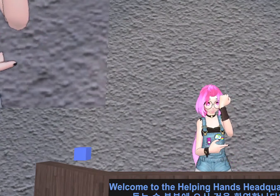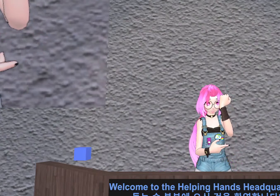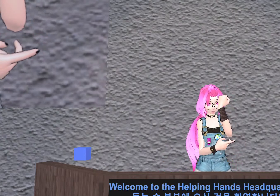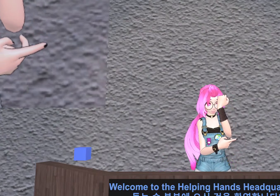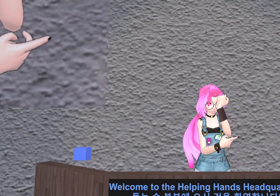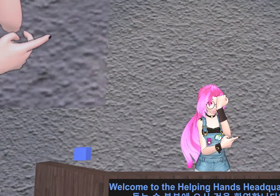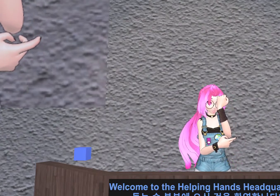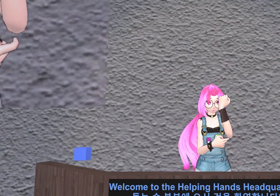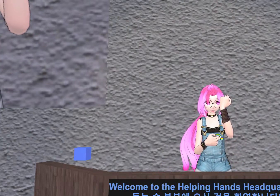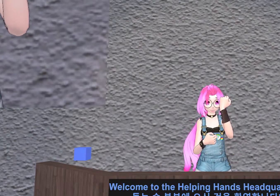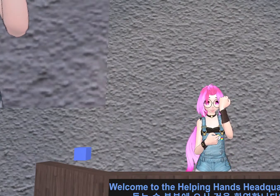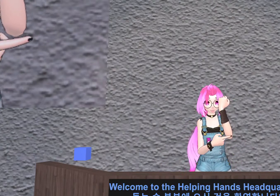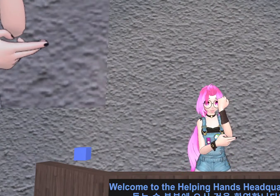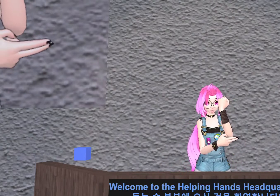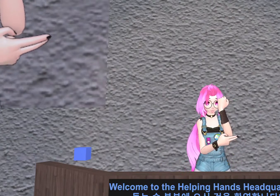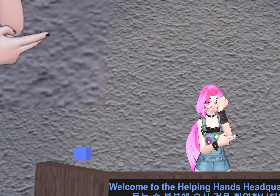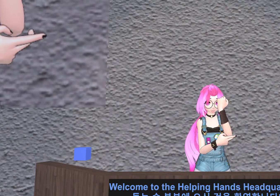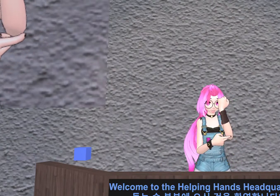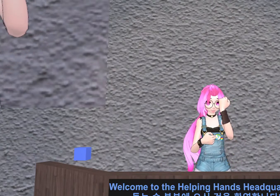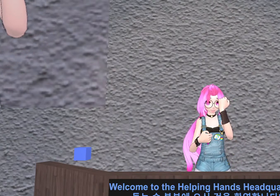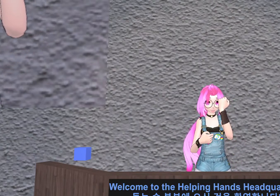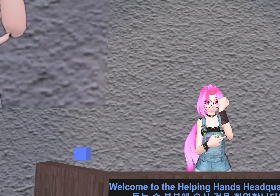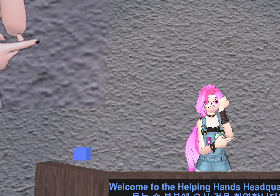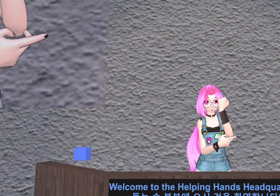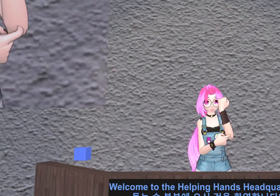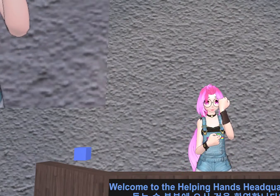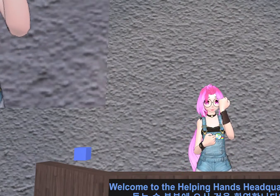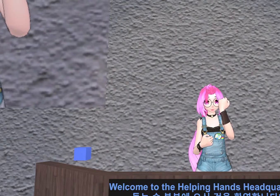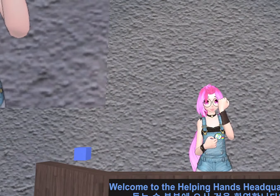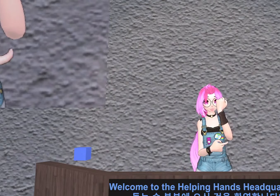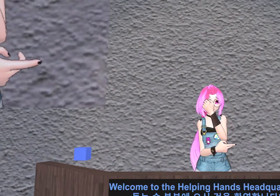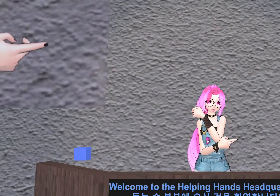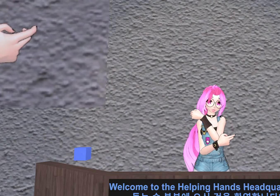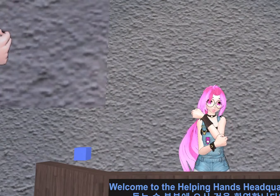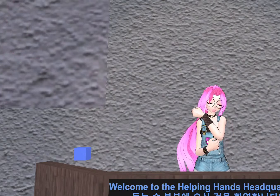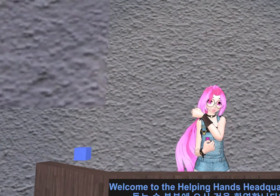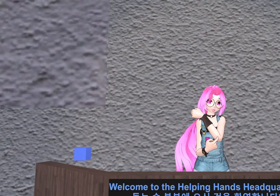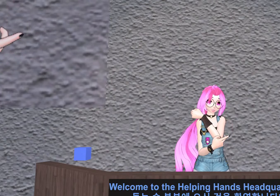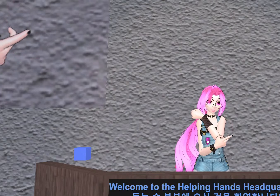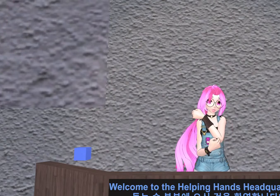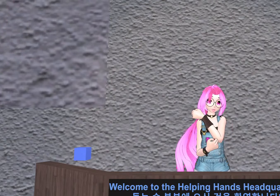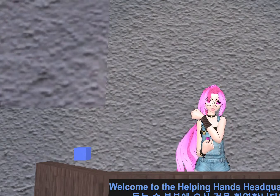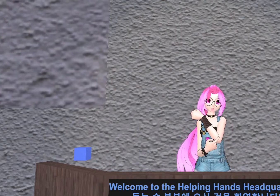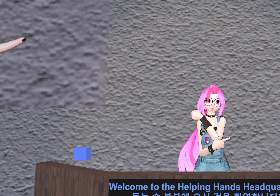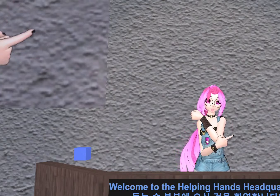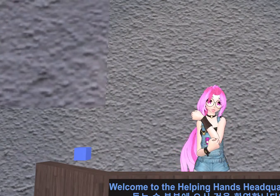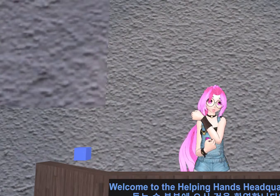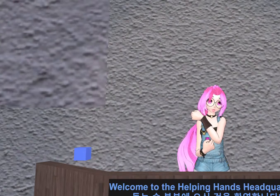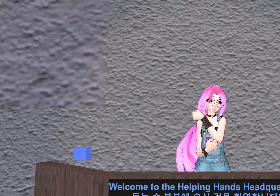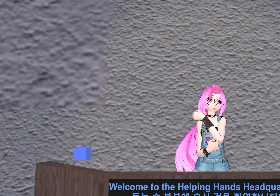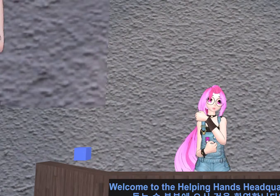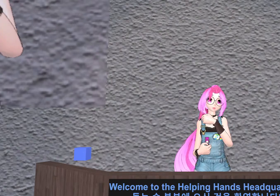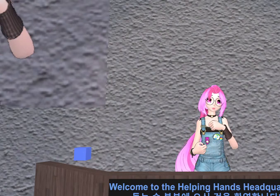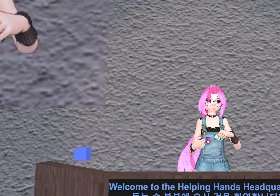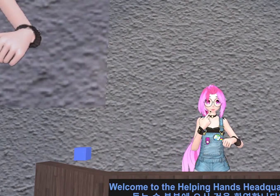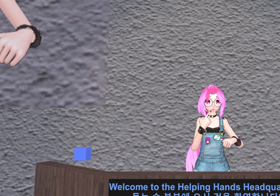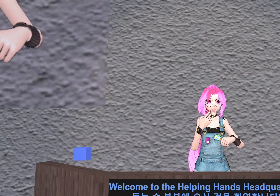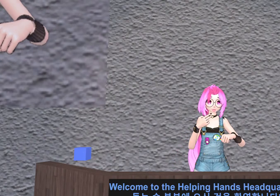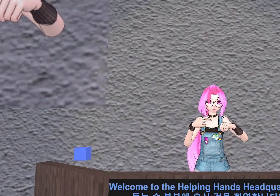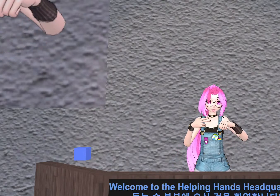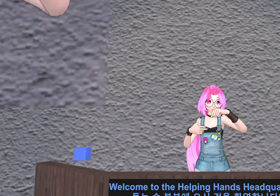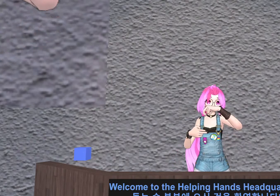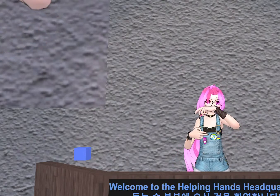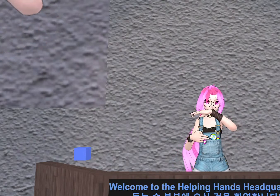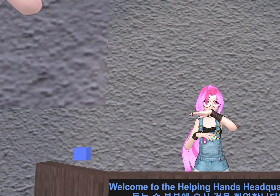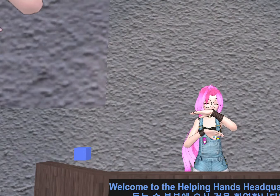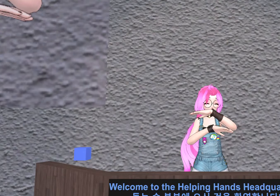different signs. So the sign for steal is like this. Steal. It's like you're stealing something off your elbow.